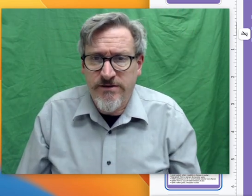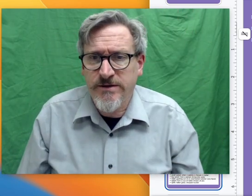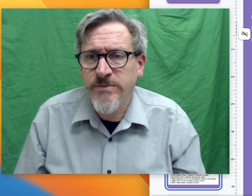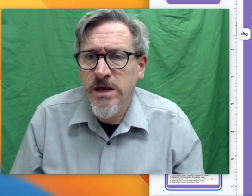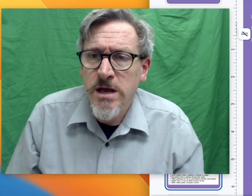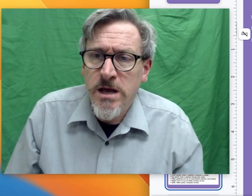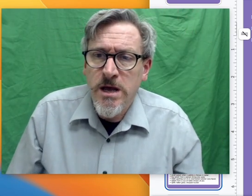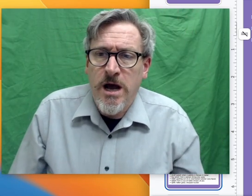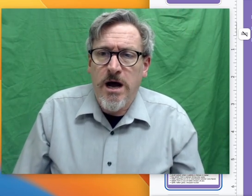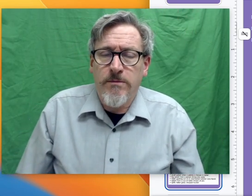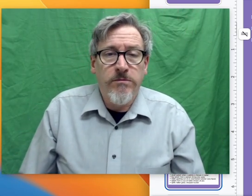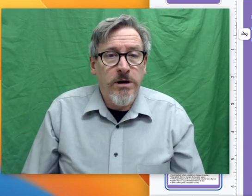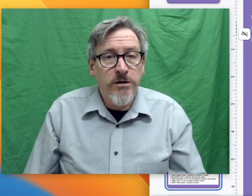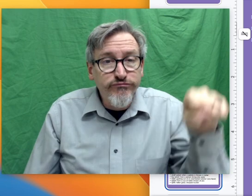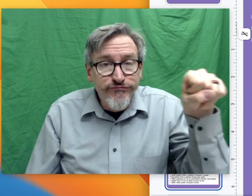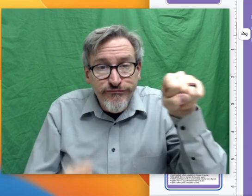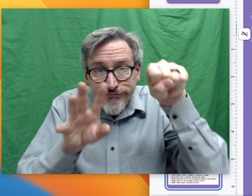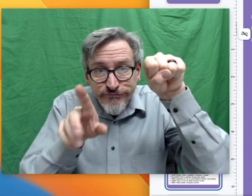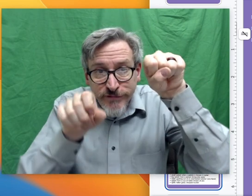thing.